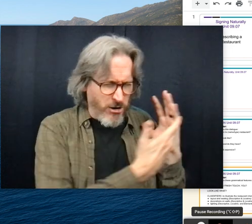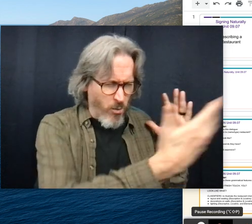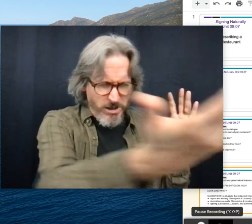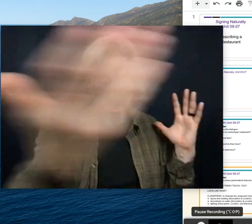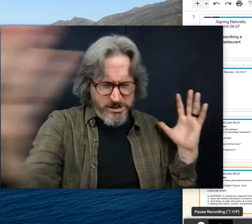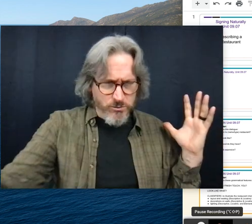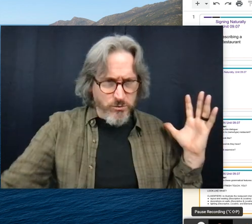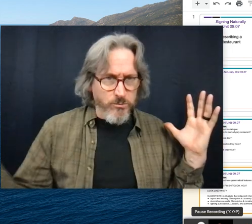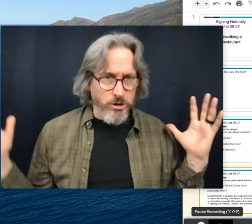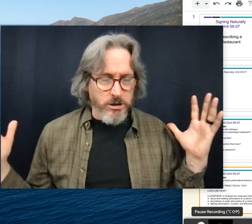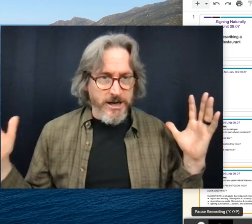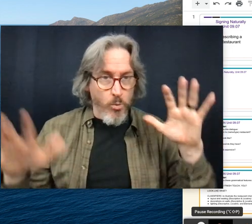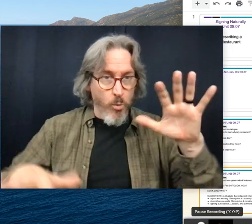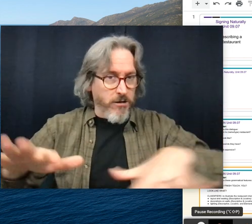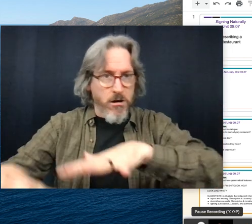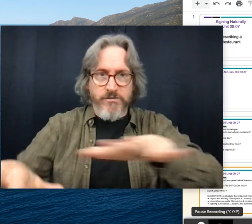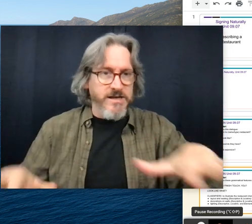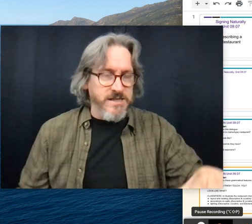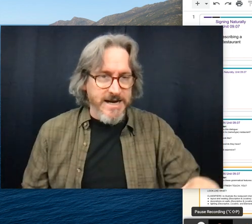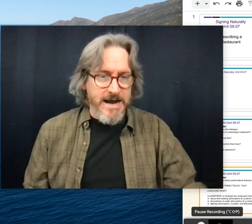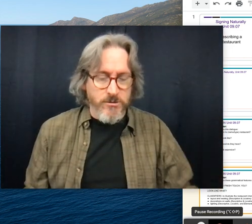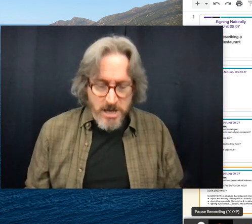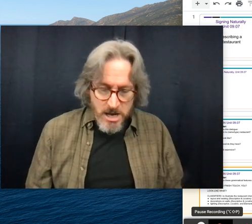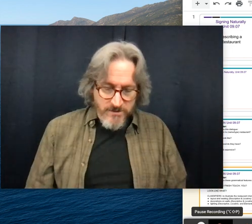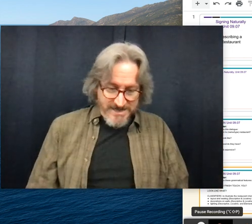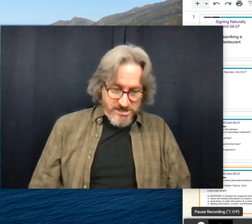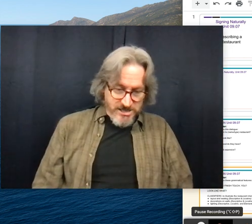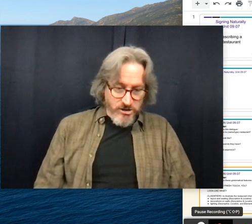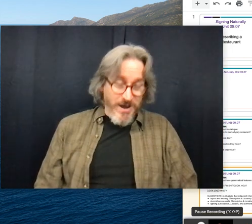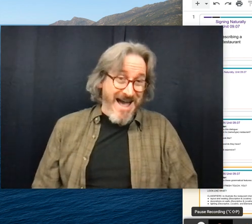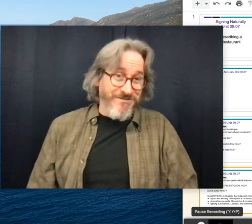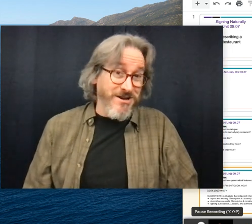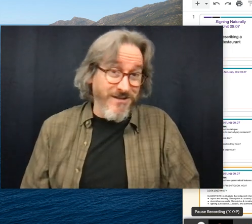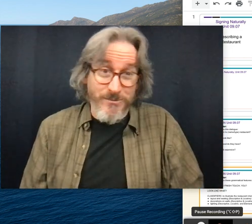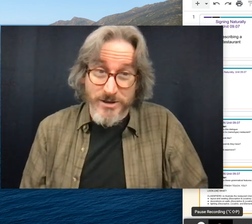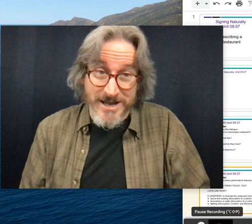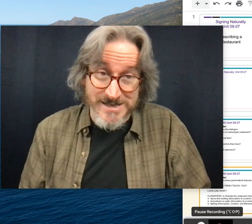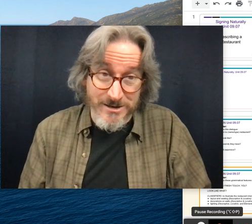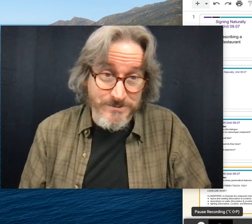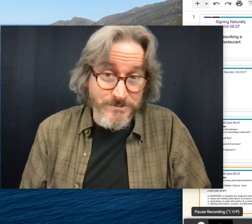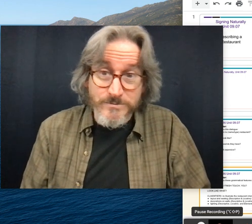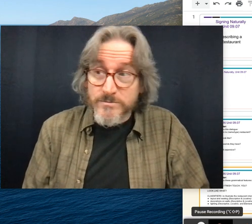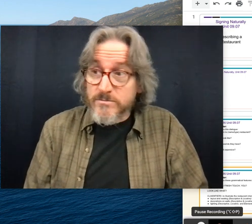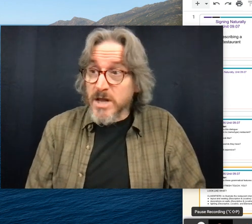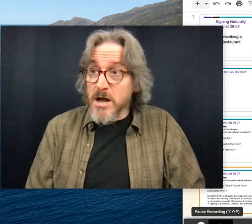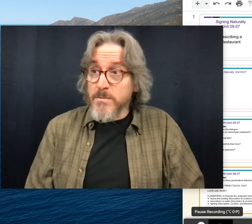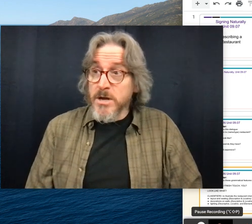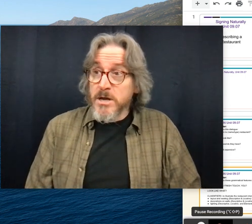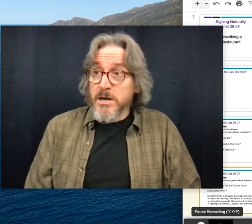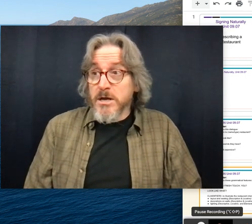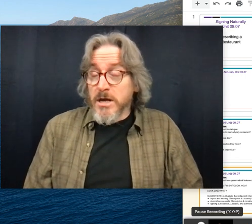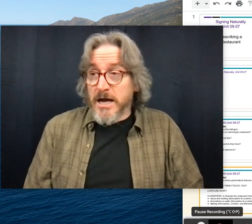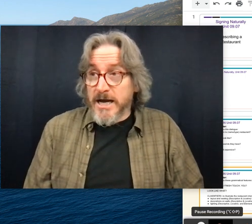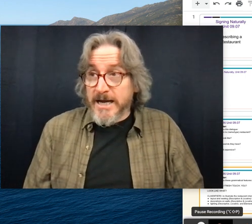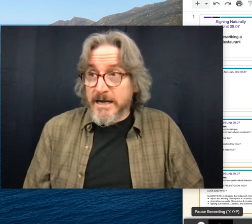standing there, what does the room look like? Where are things laid out? That's a skill you have to develop with ASL.